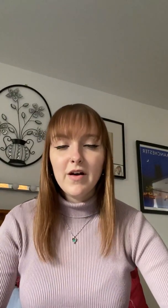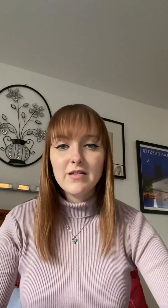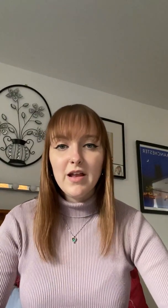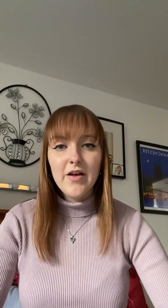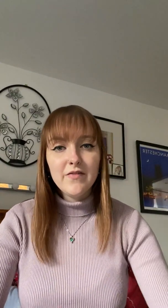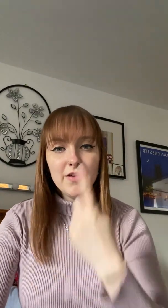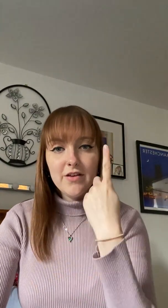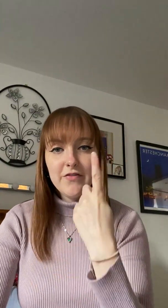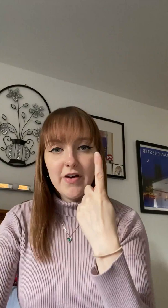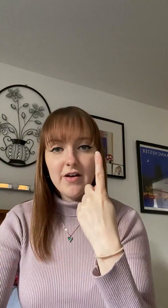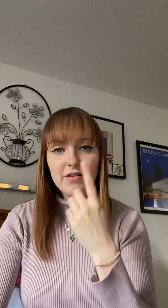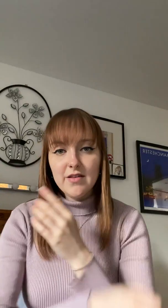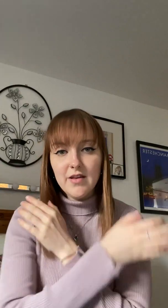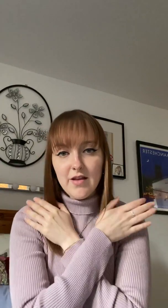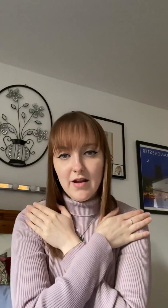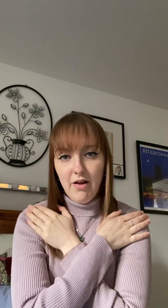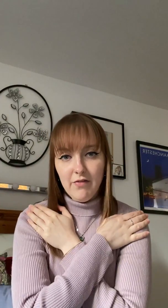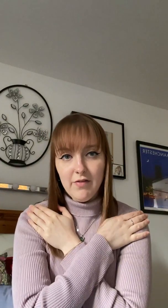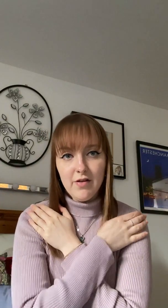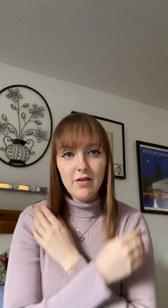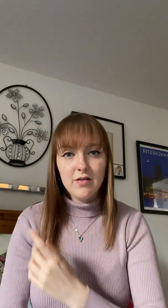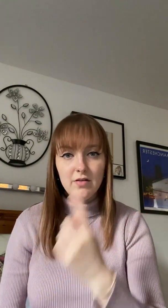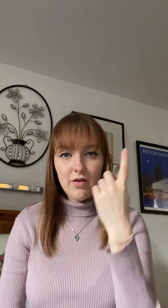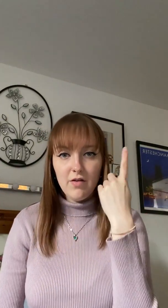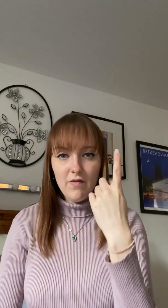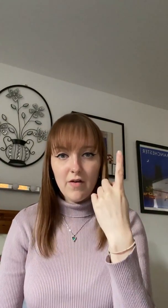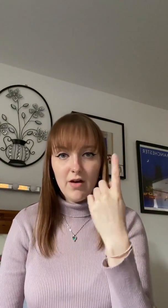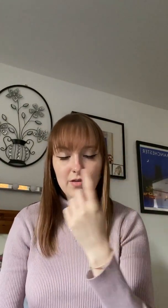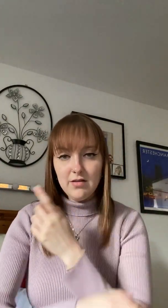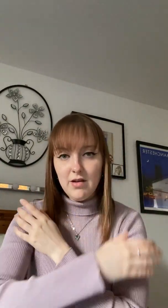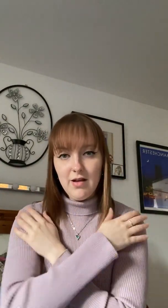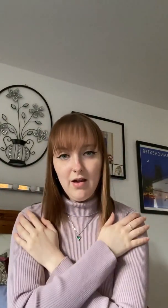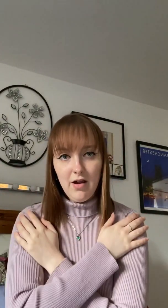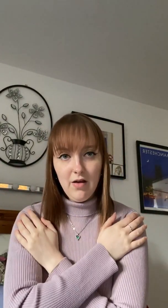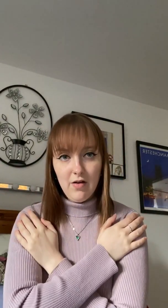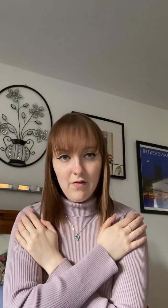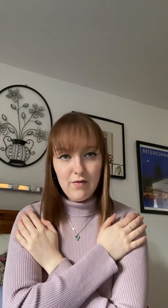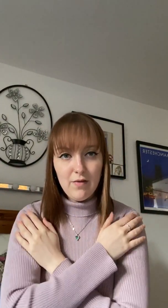First love is first, then love, so first love.